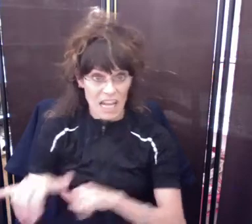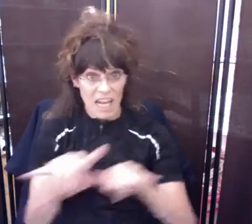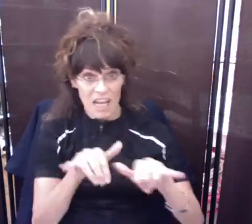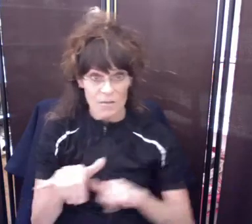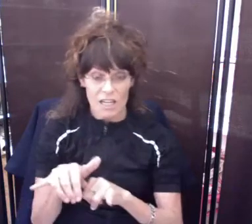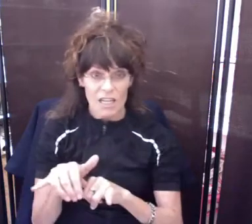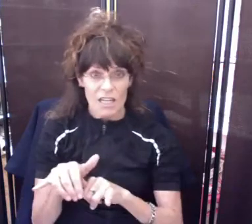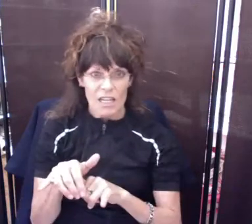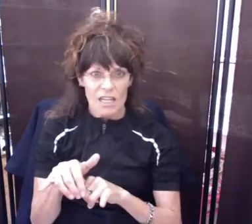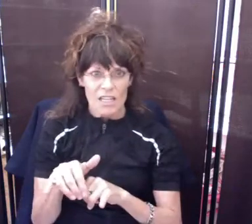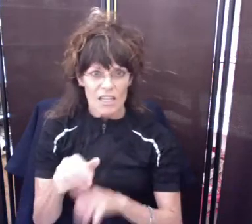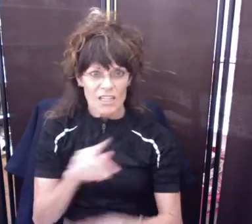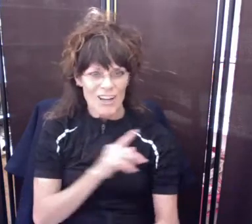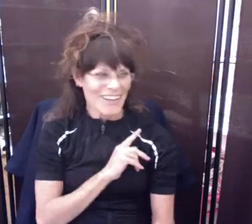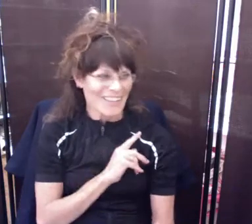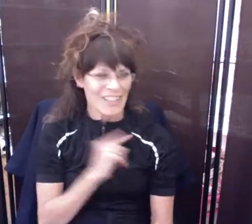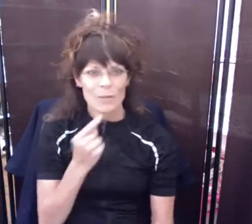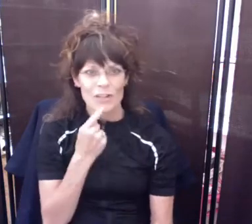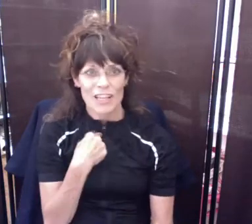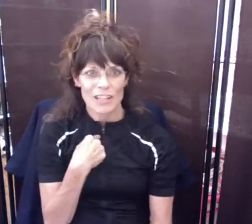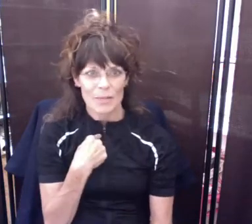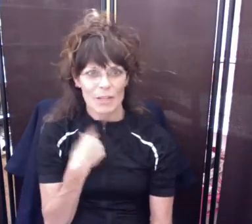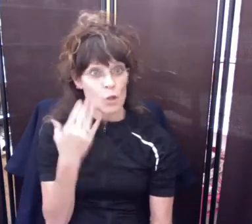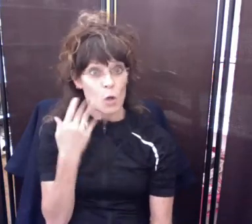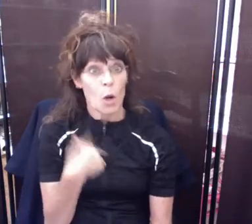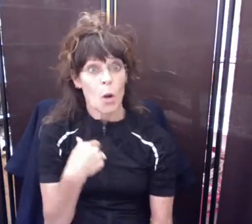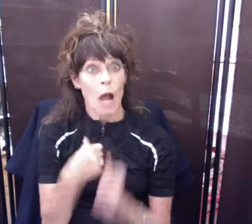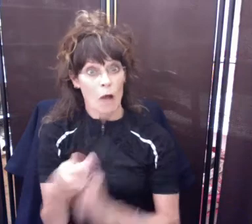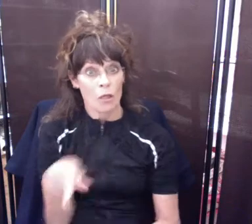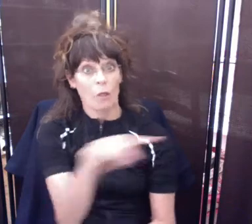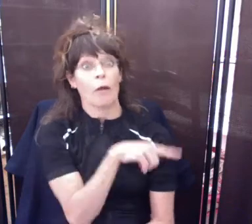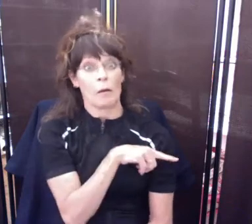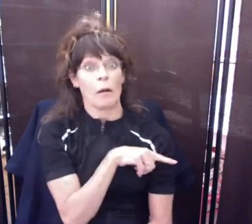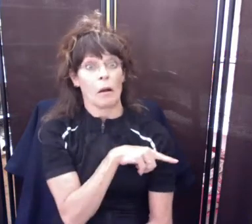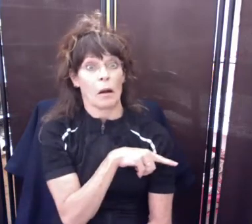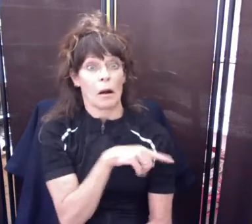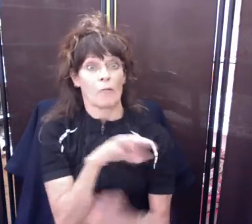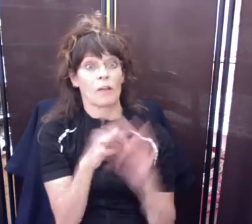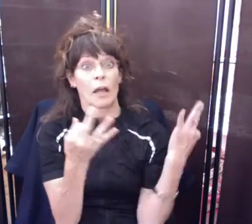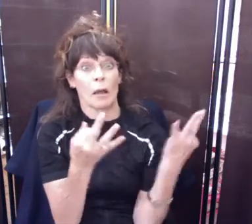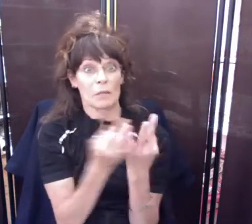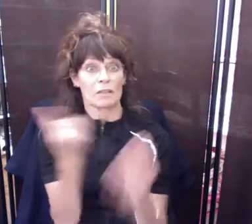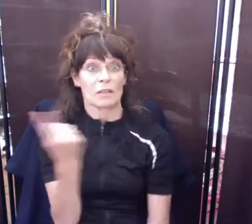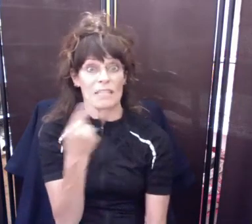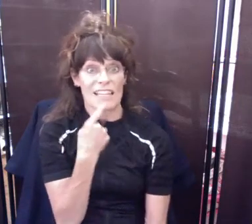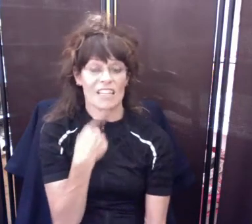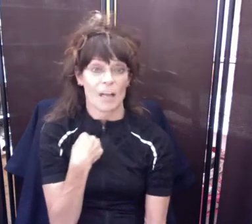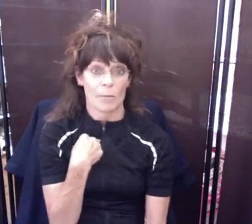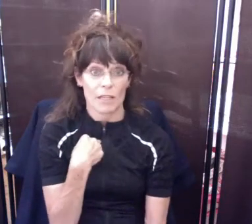Carl, somebody said something. You know how they are, right? With family, somebody said something. And I went into